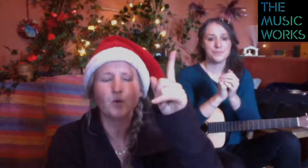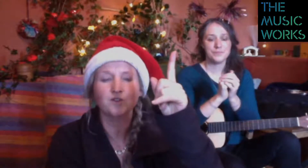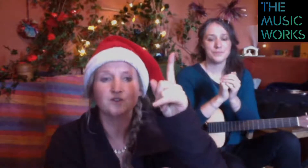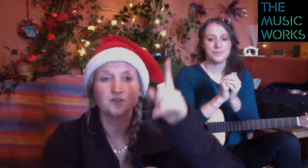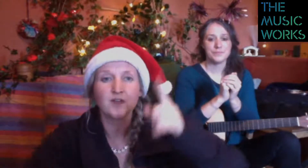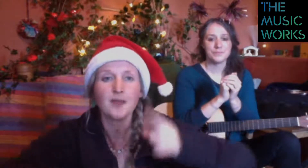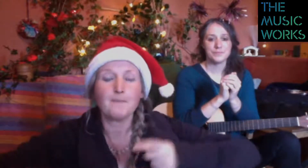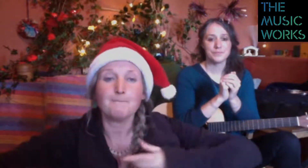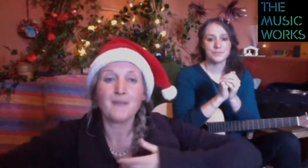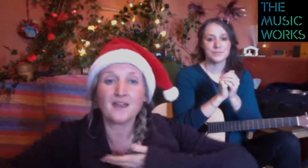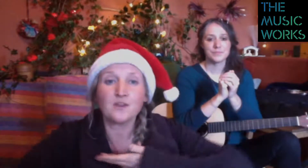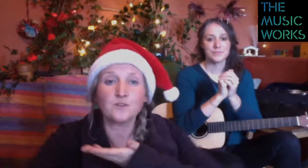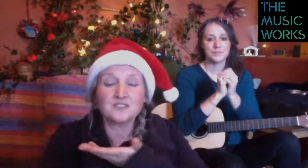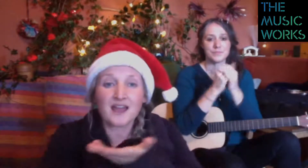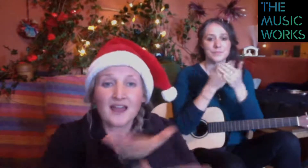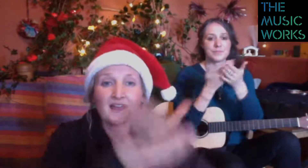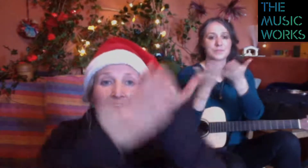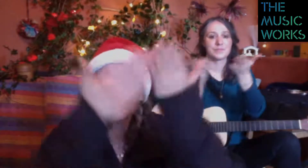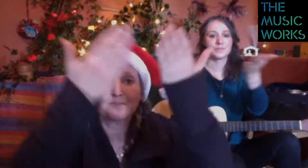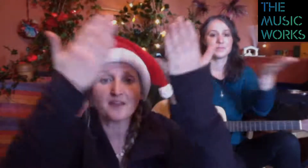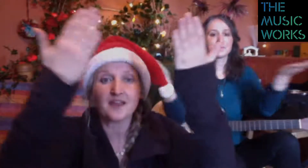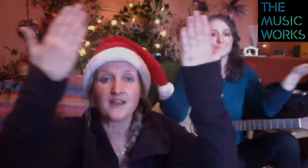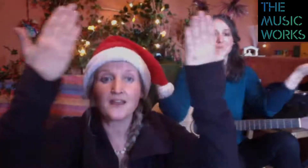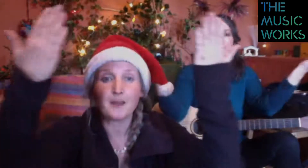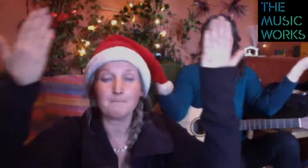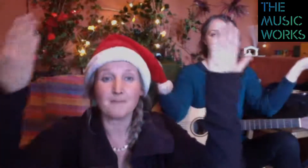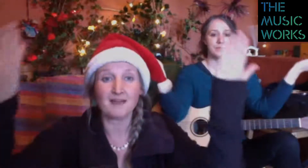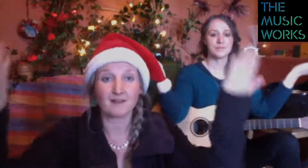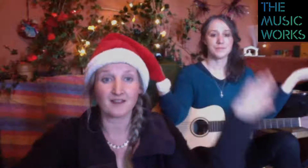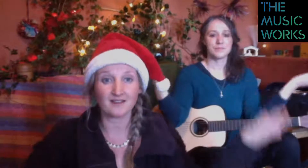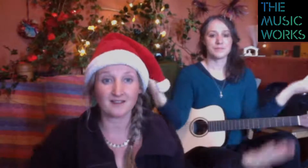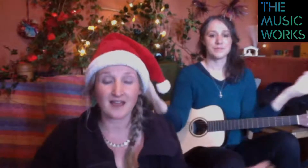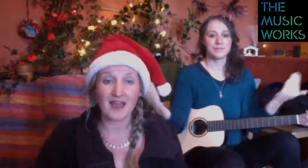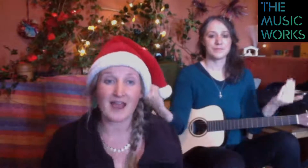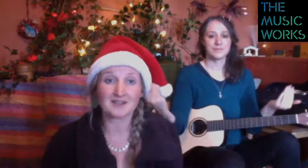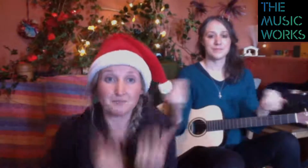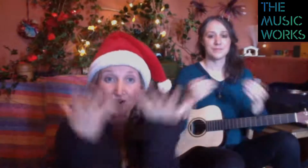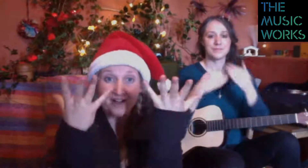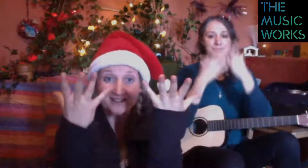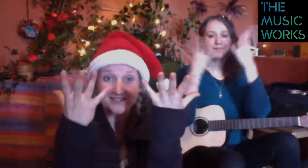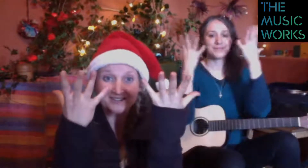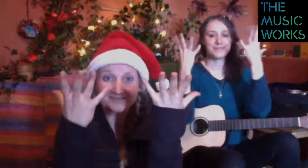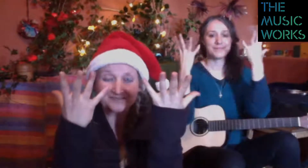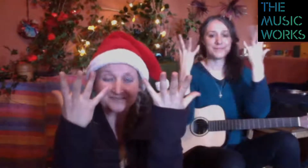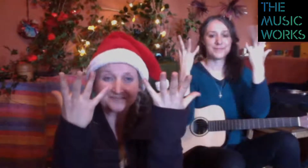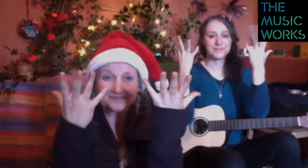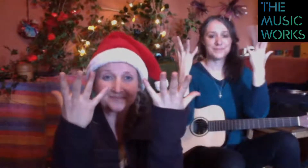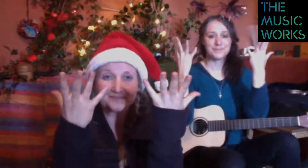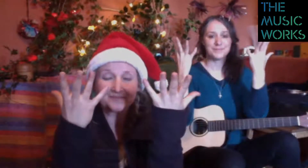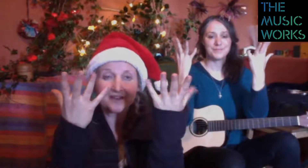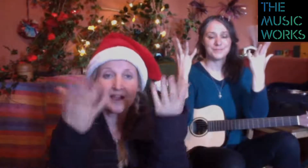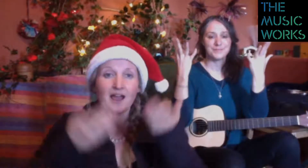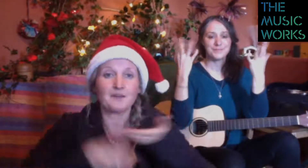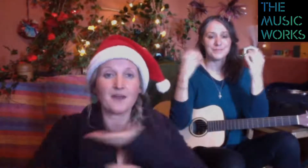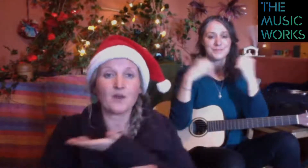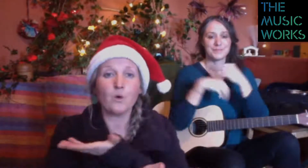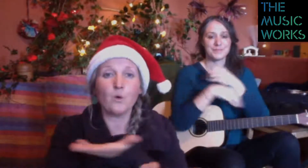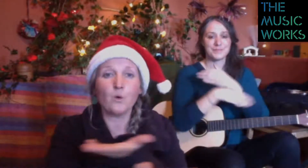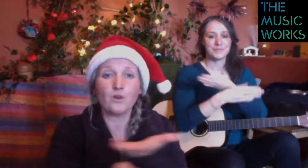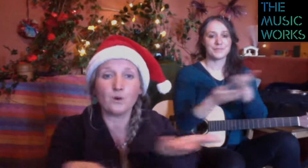important. May your days be merry and bright. And may all your